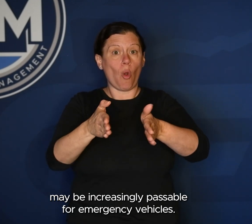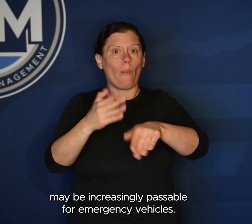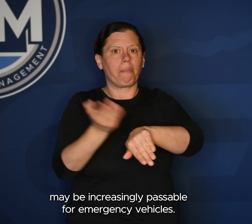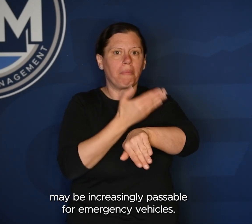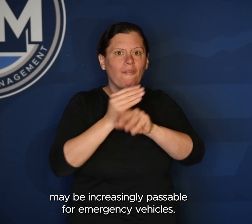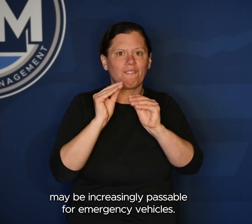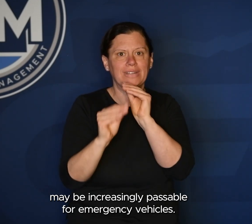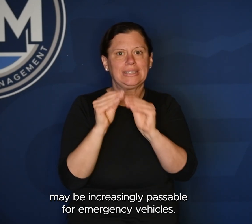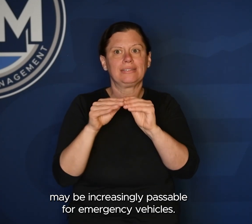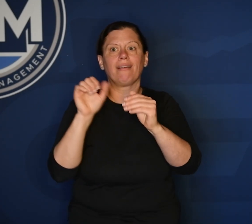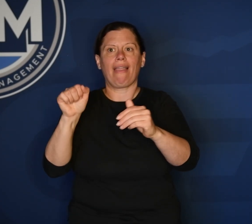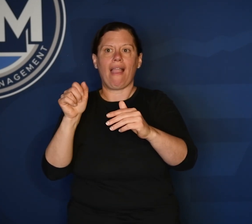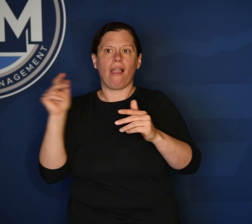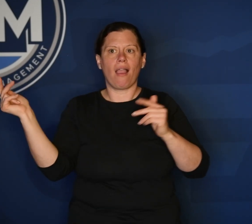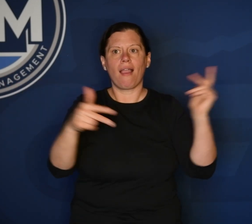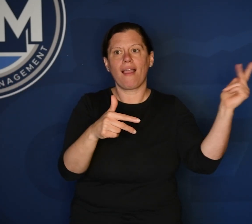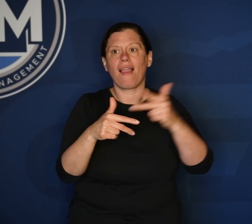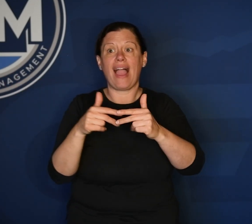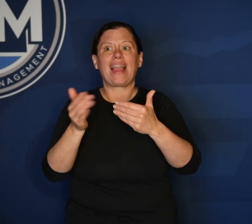emergency vehicles.